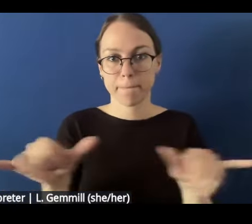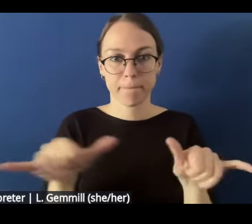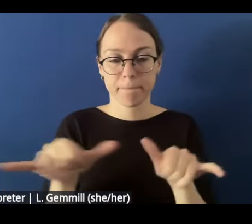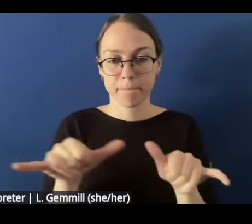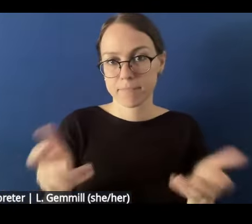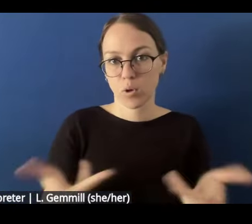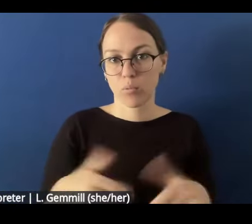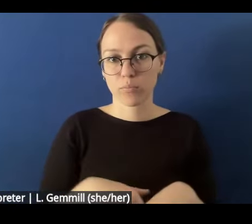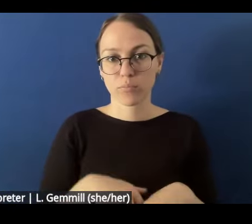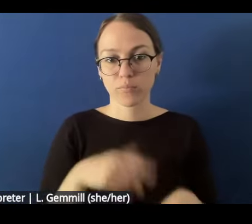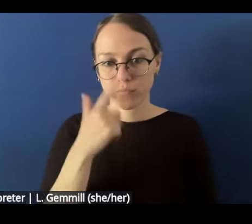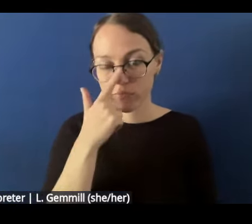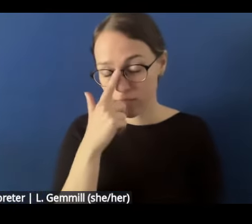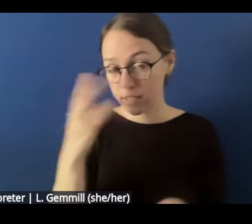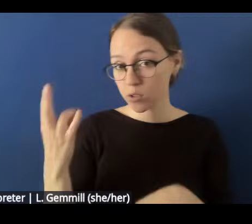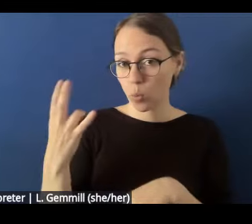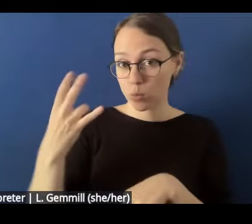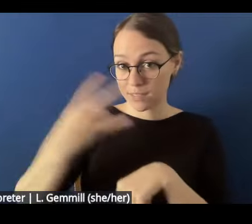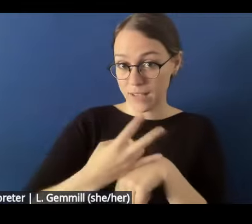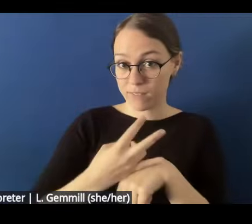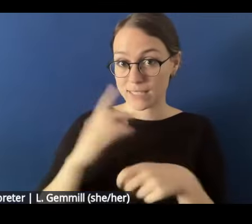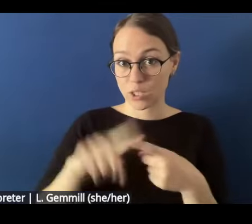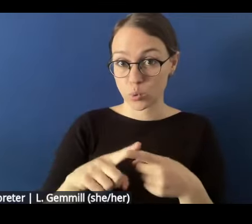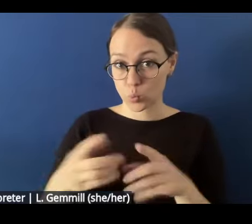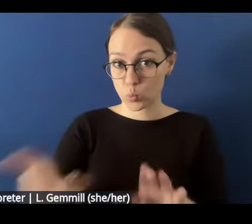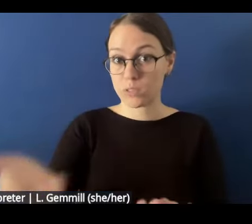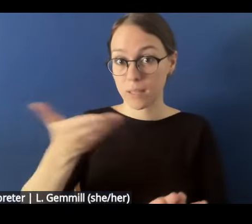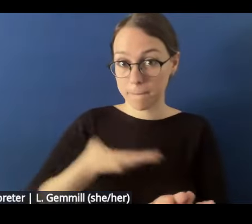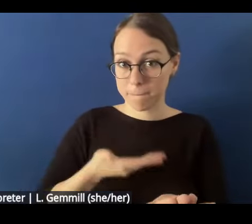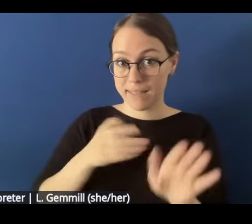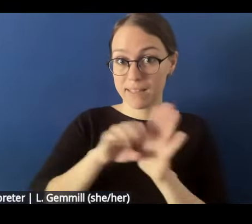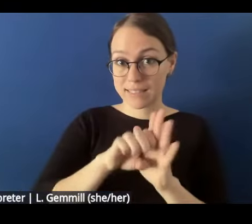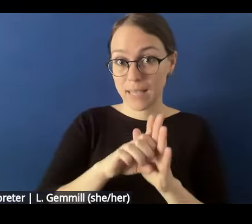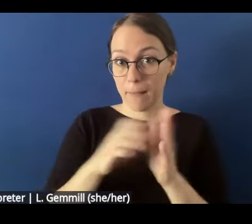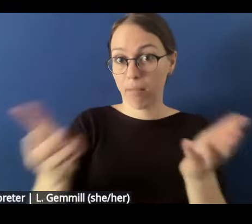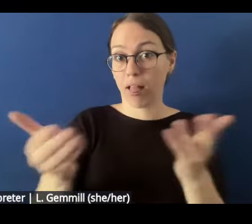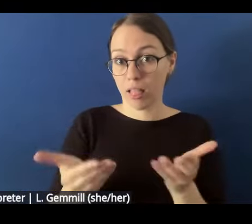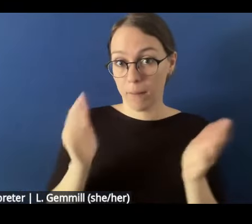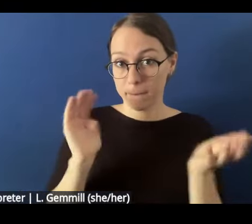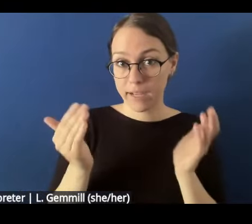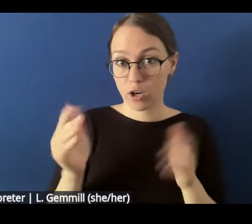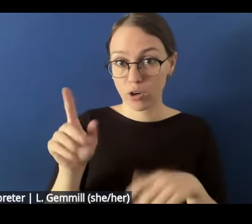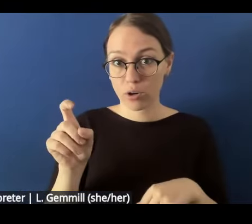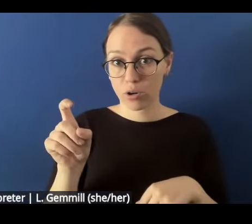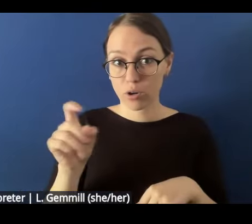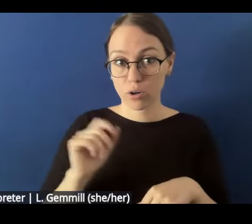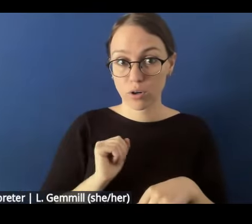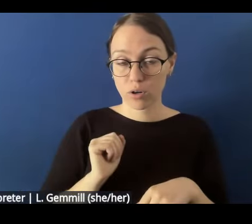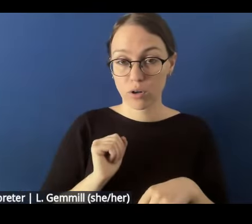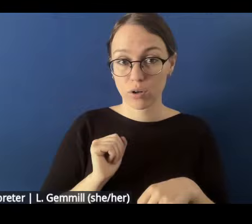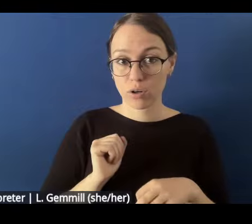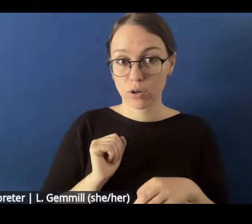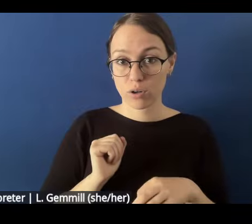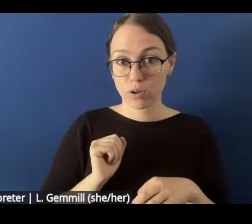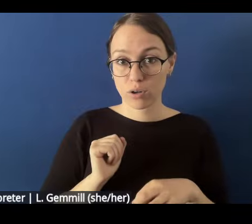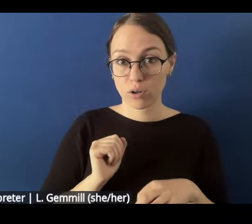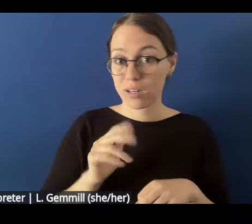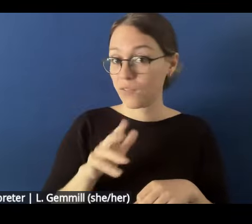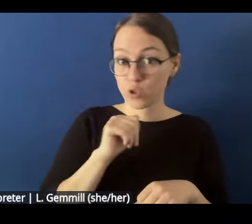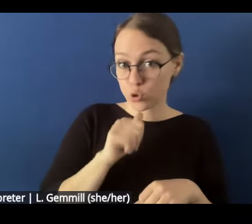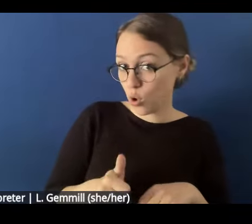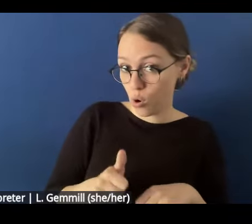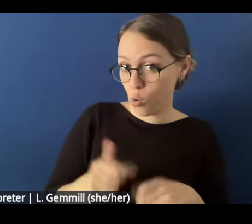so 7 days to submit an exemplar. Yes. Yeah, we under And if current you don't, will proceed with what